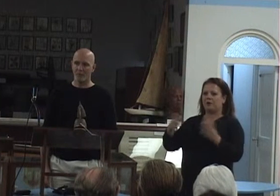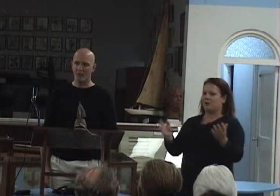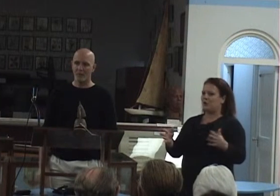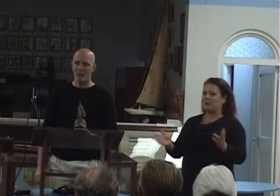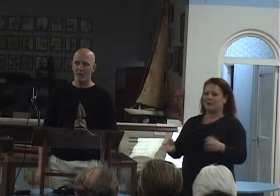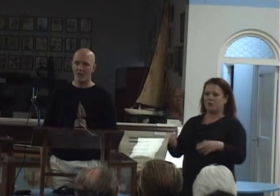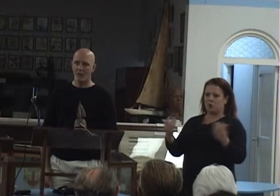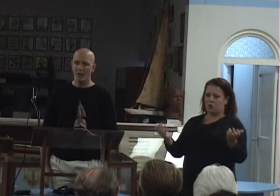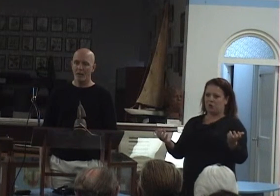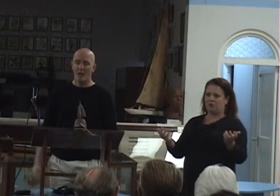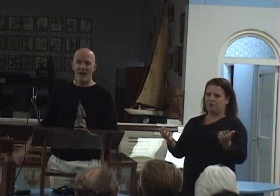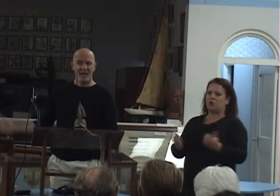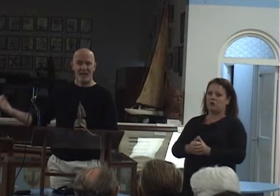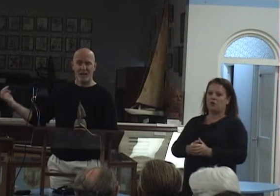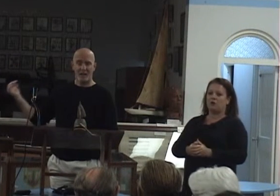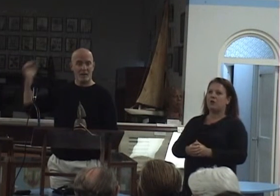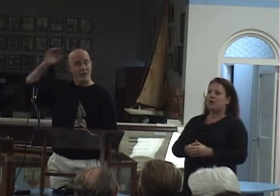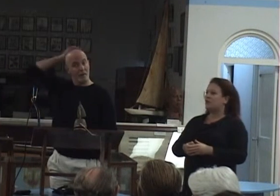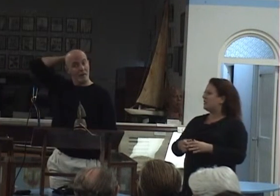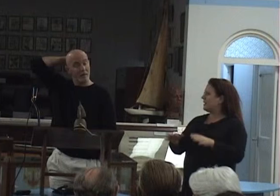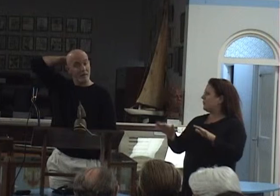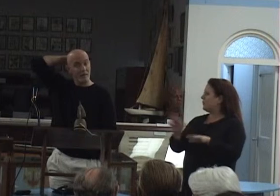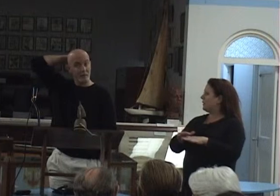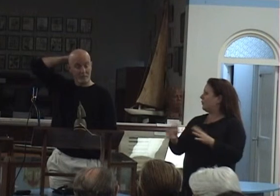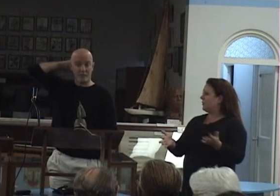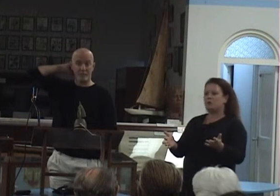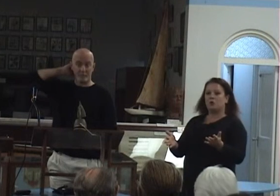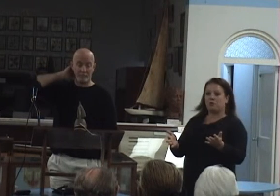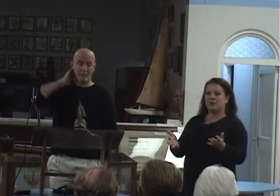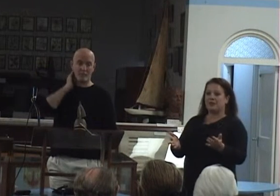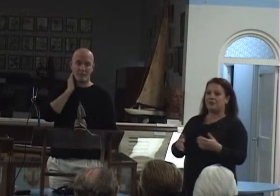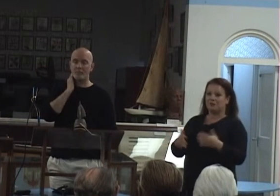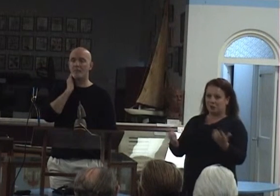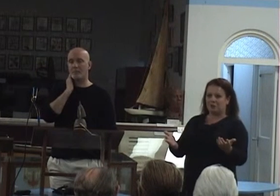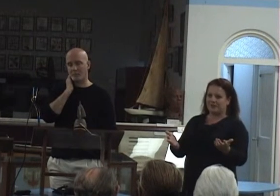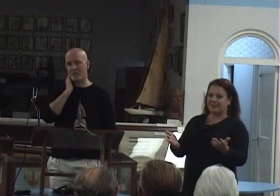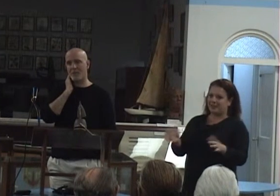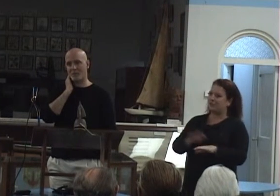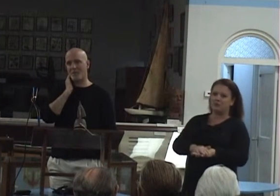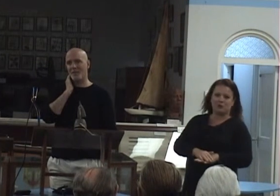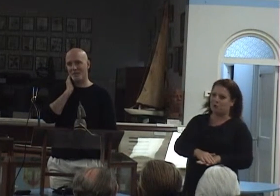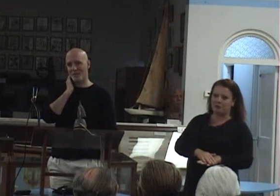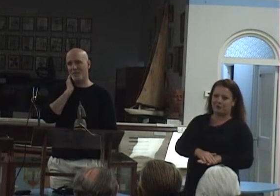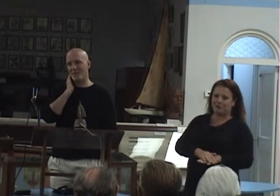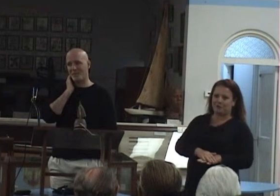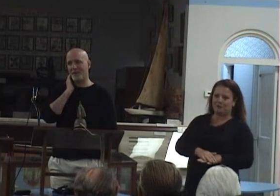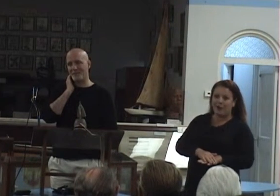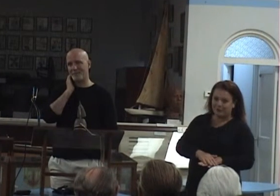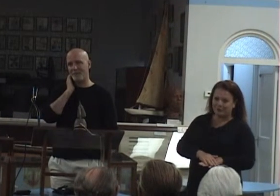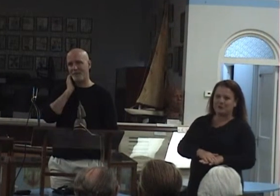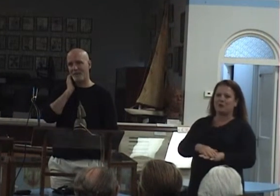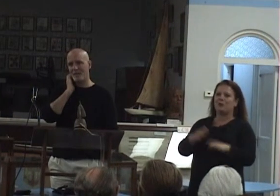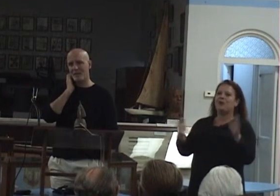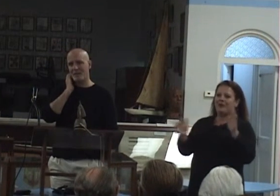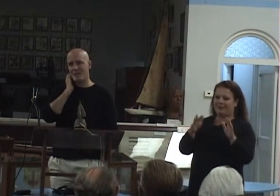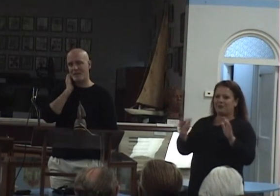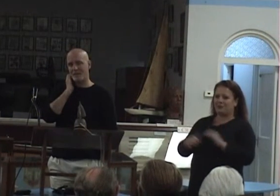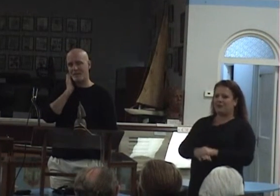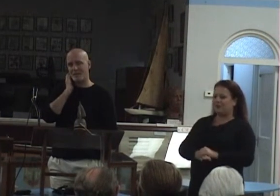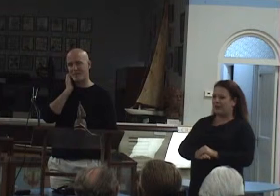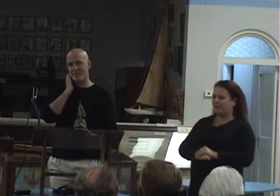boom and bust. You go, it doesn't work, you leave. So there were, just like there are land grants with no plantations, there are plantations with no records.